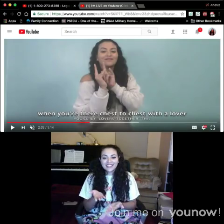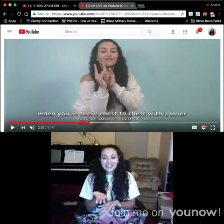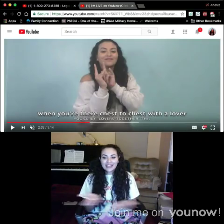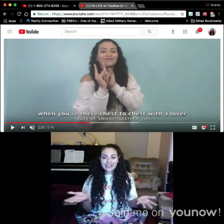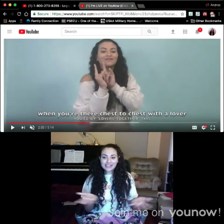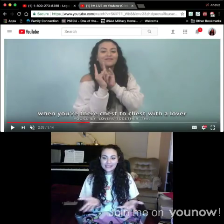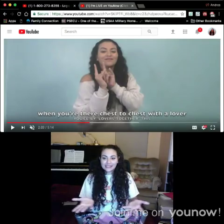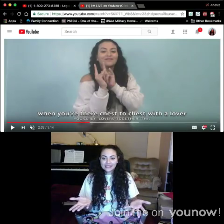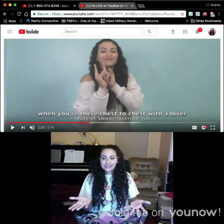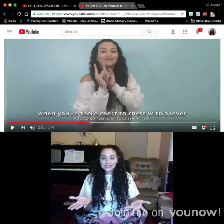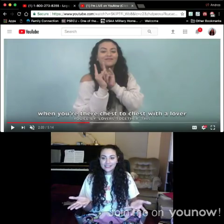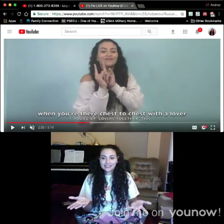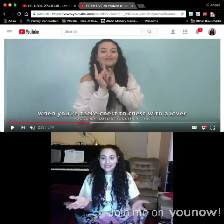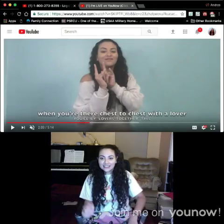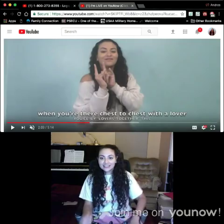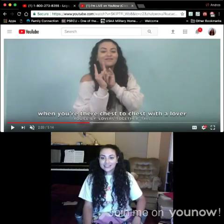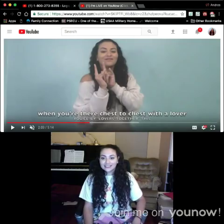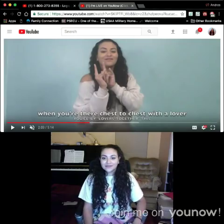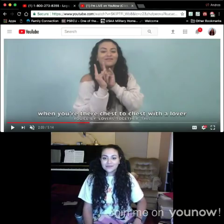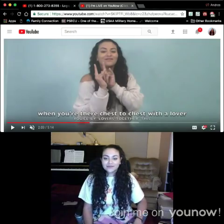signed this.